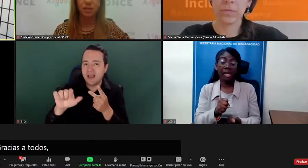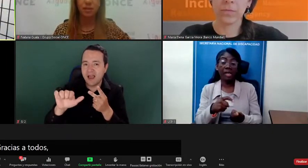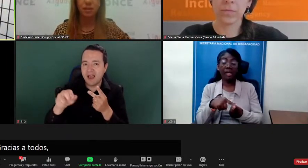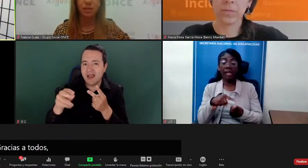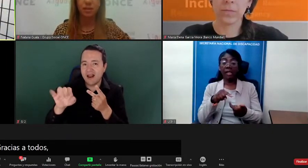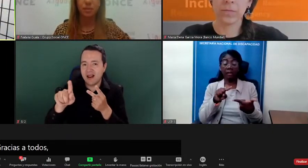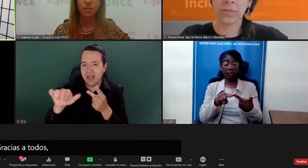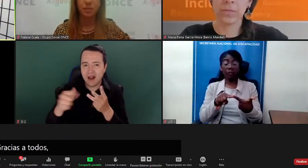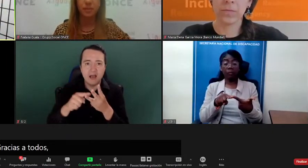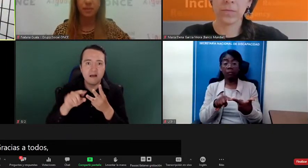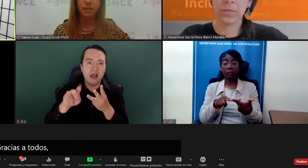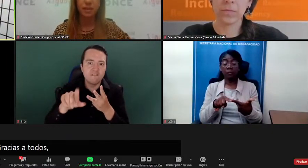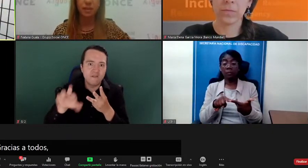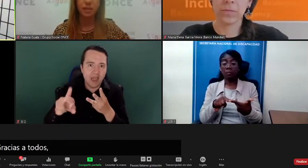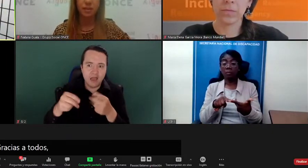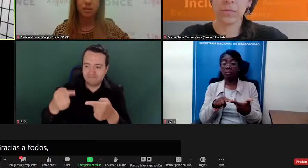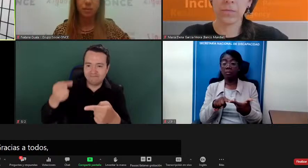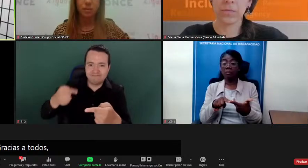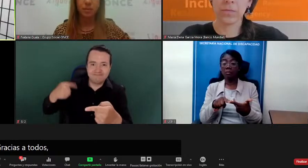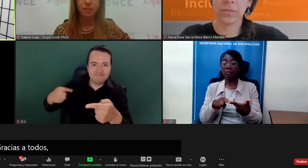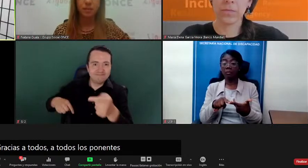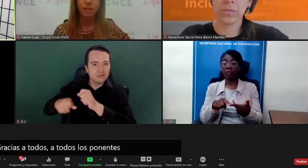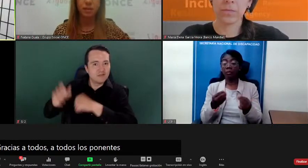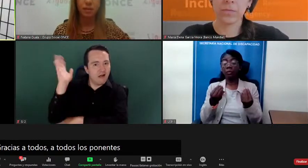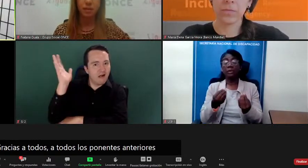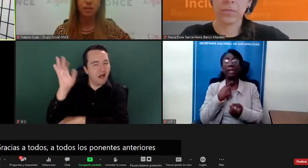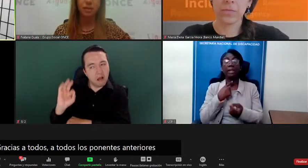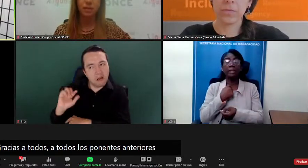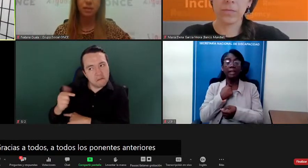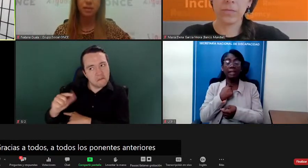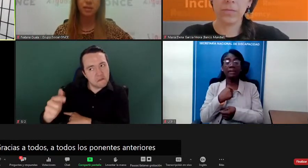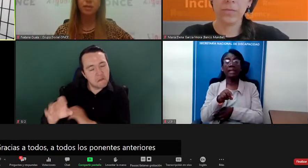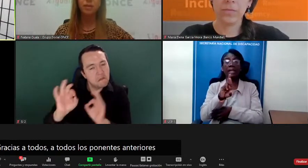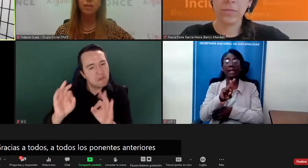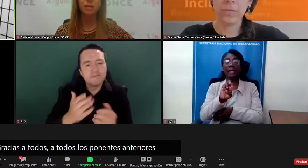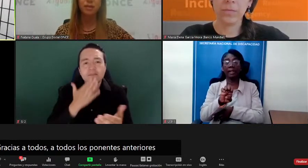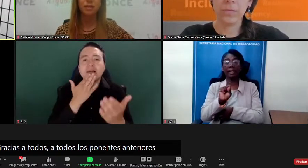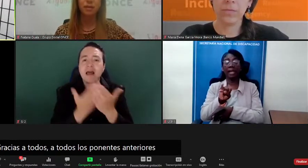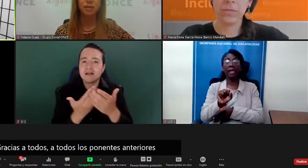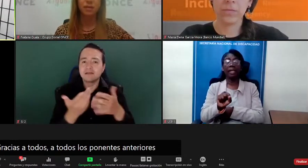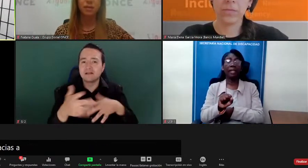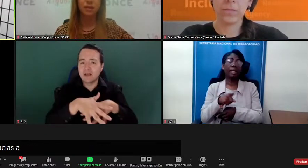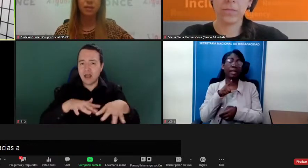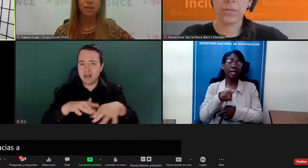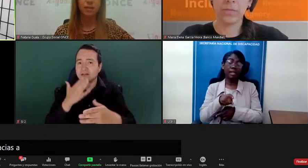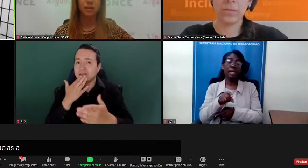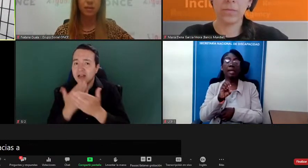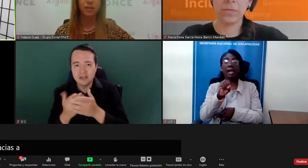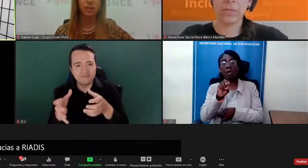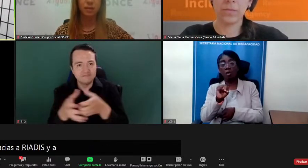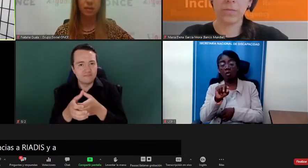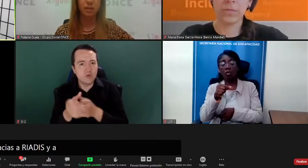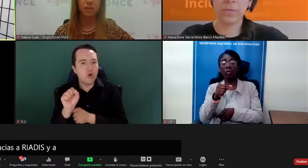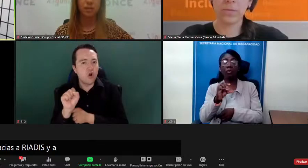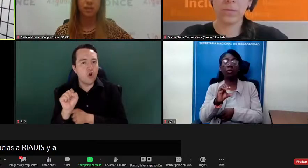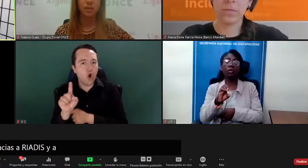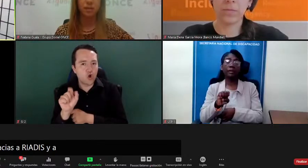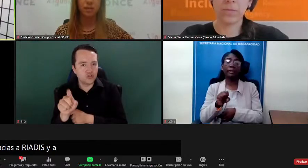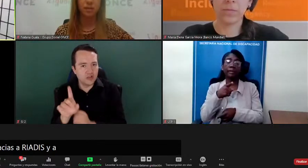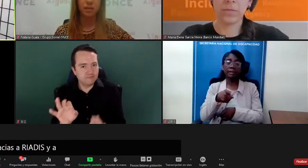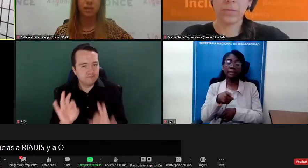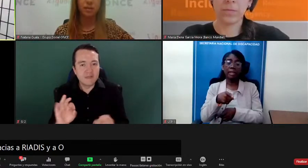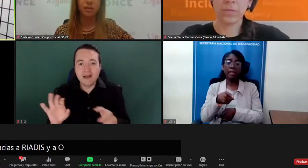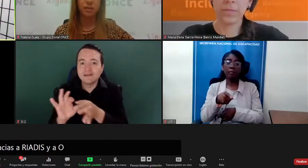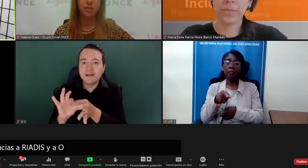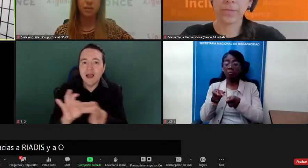to all of me marielena javiera and everyone else so thank you riadis and thank you also as well as